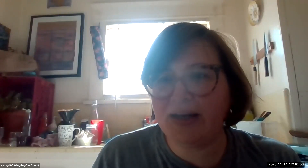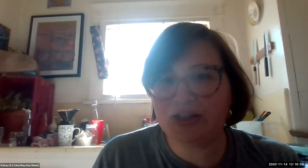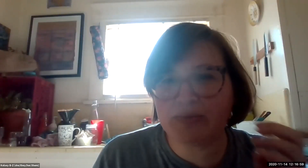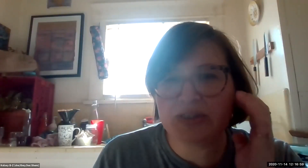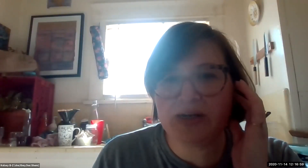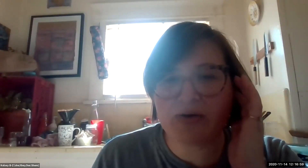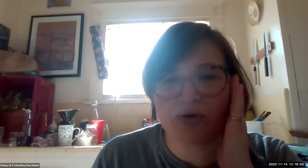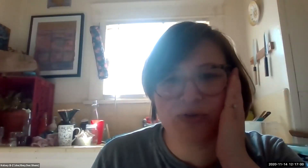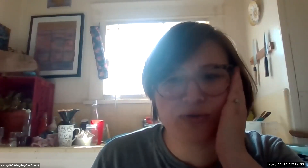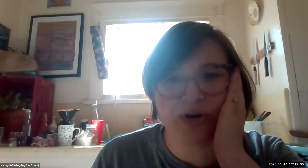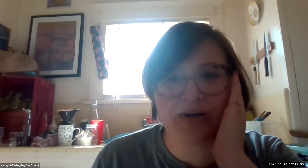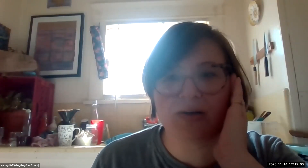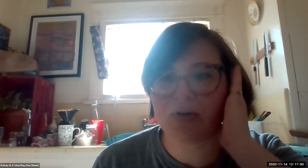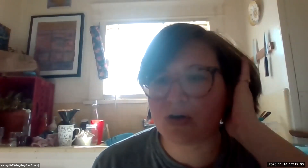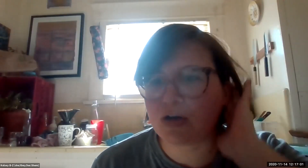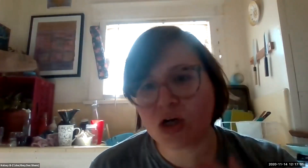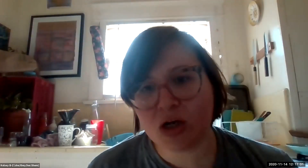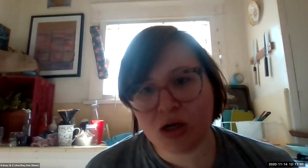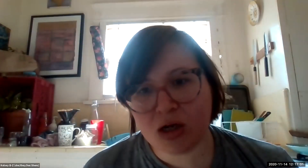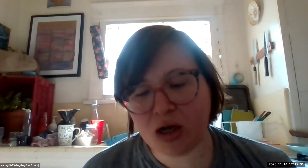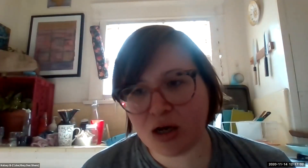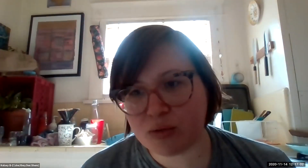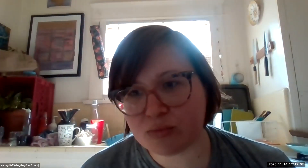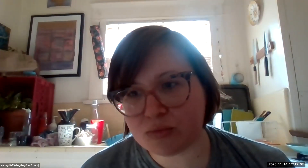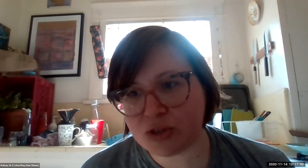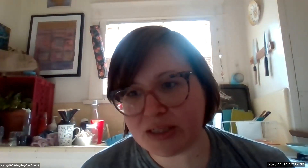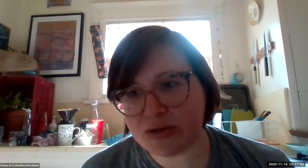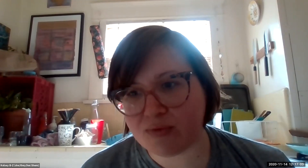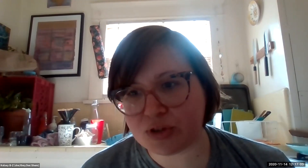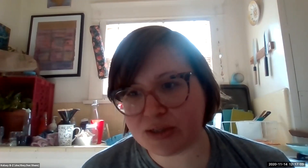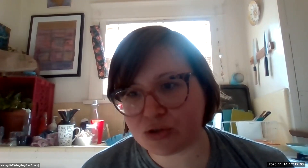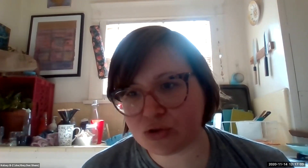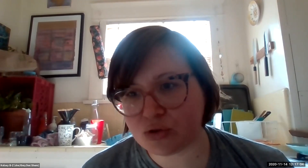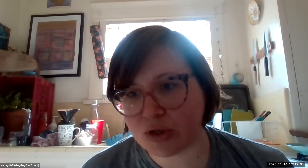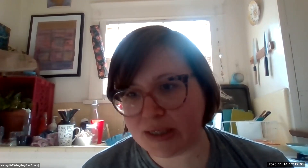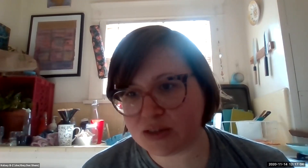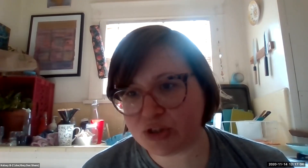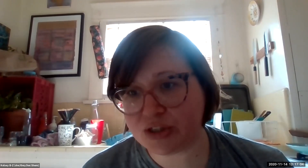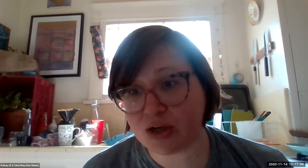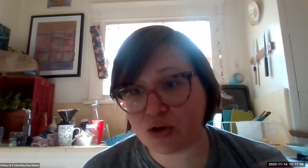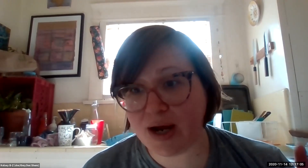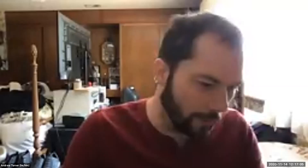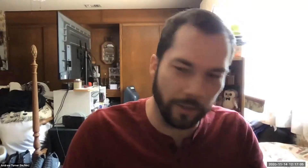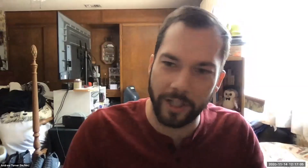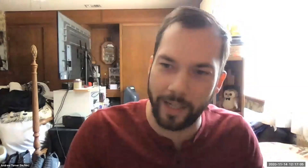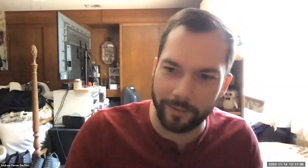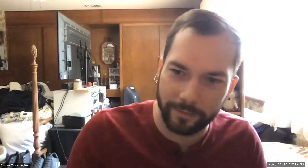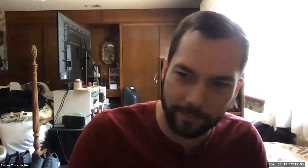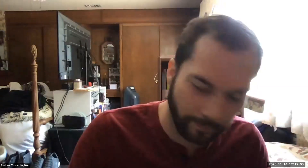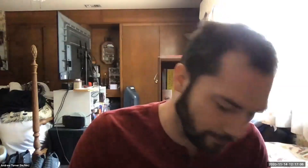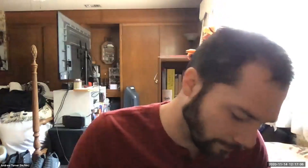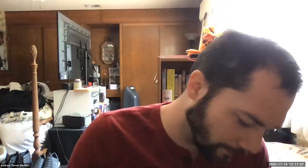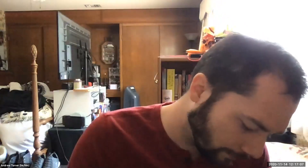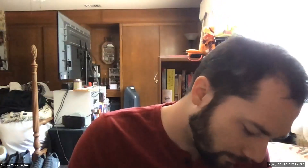thought of N.K. Jemisin. I don't know if you've read any of her. She writes novels and short stories, but Oh, she's yeah. got great I'll check it out.